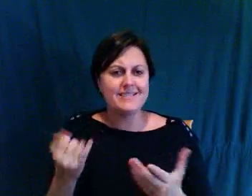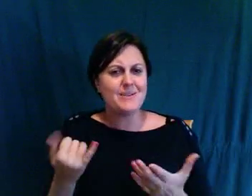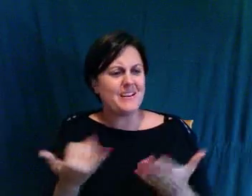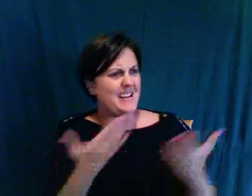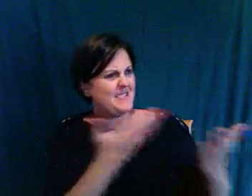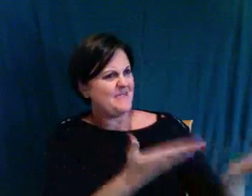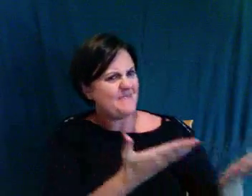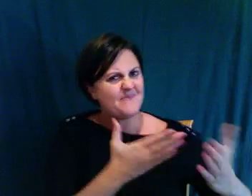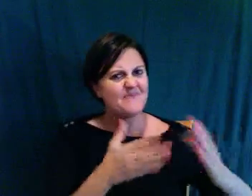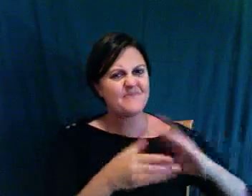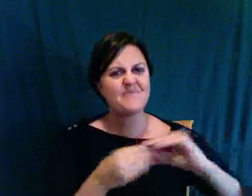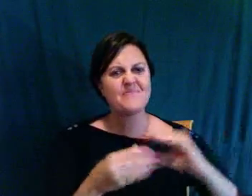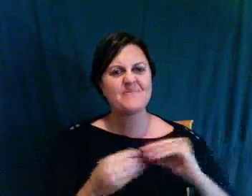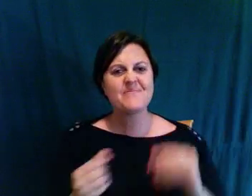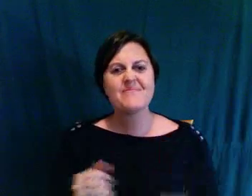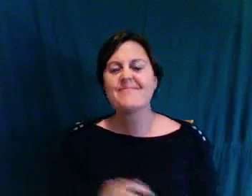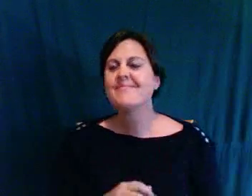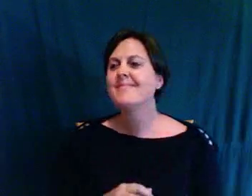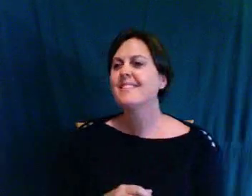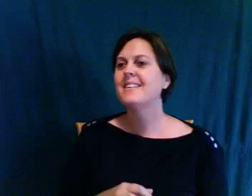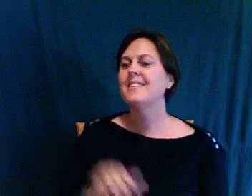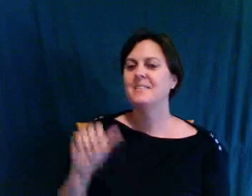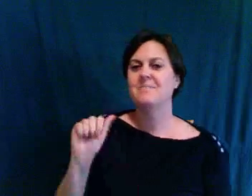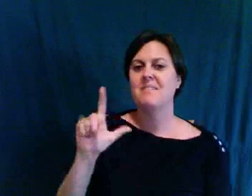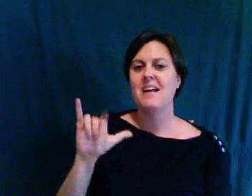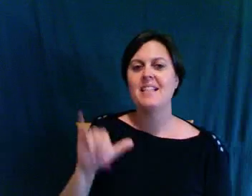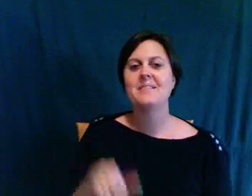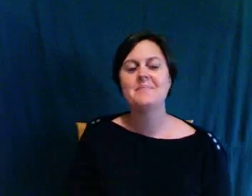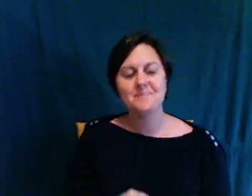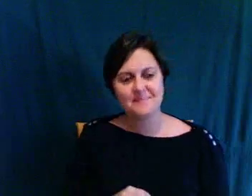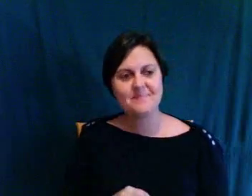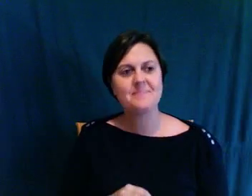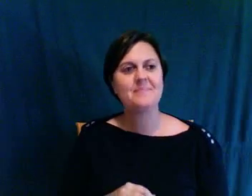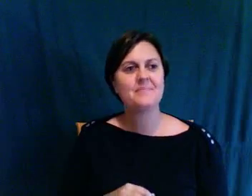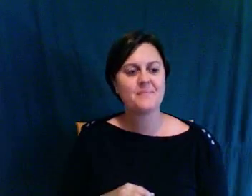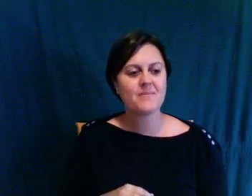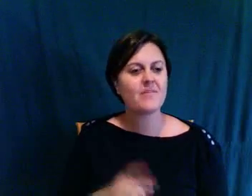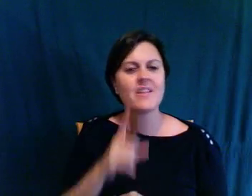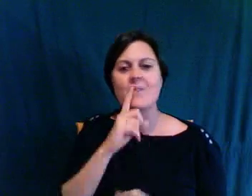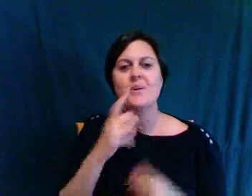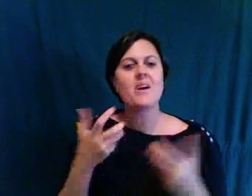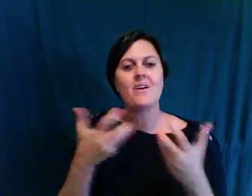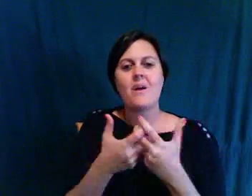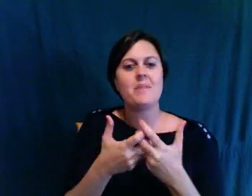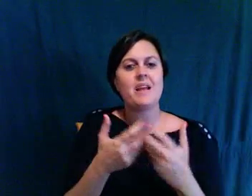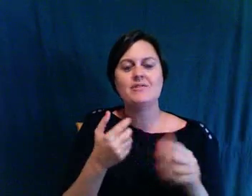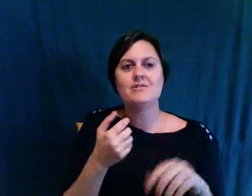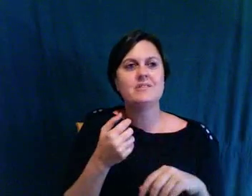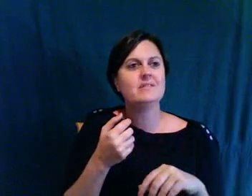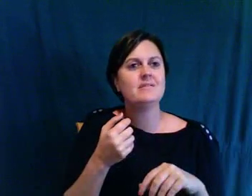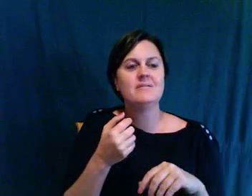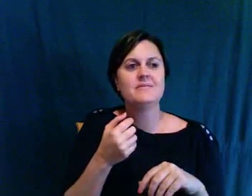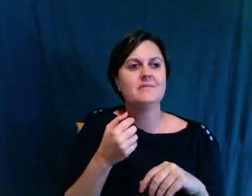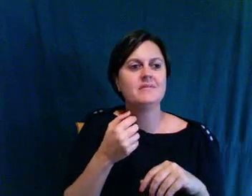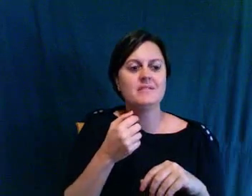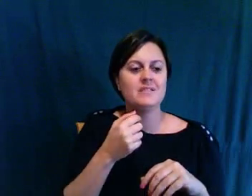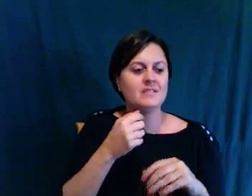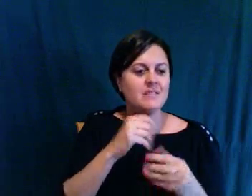Well, I think a combination of our force in education, of course, but really